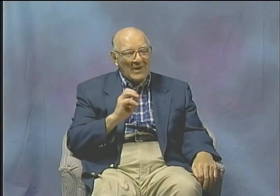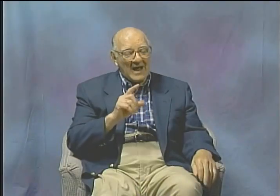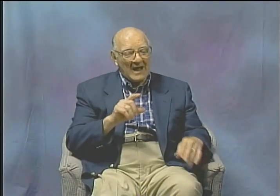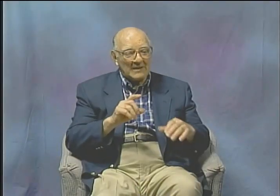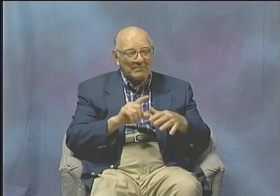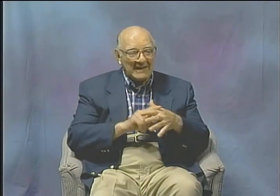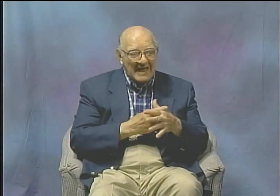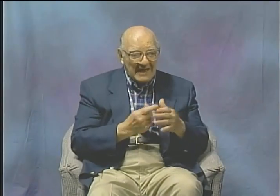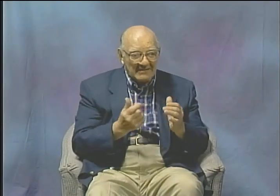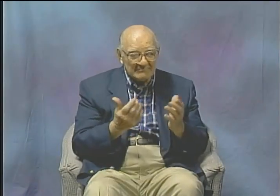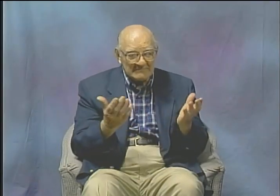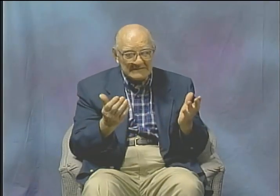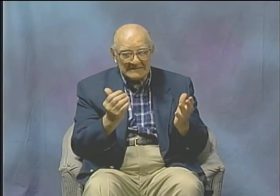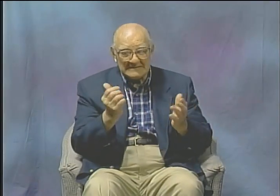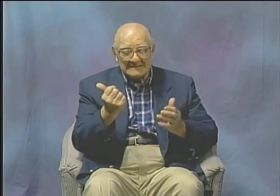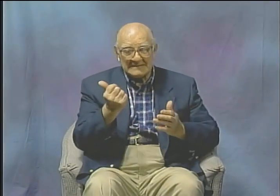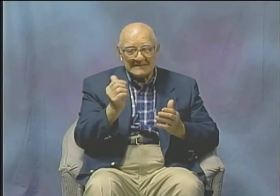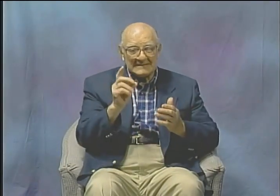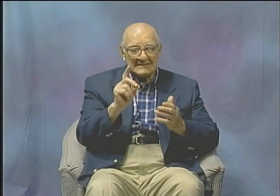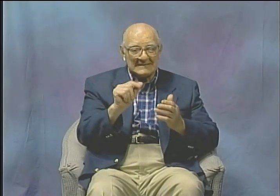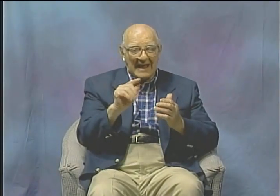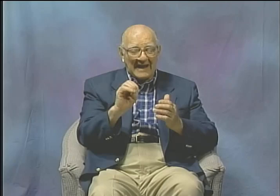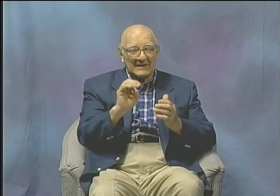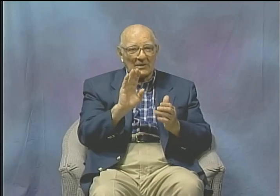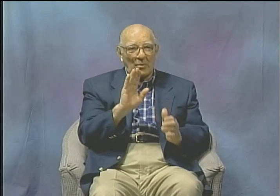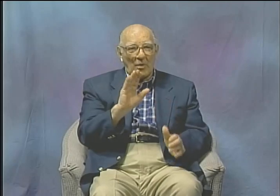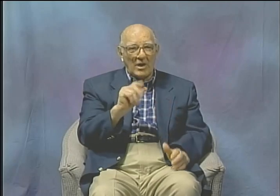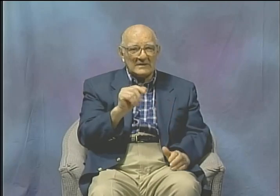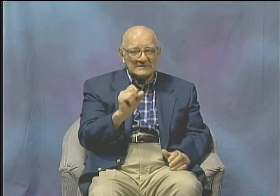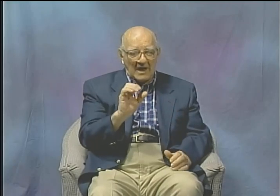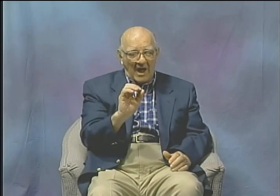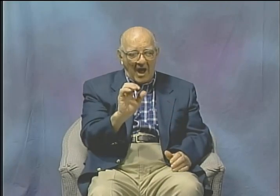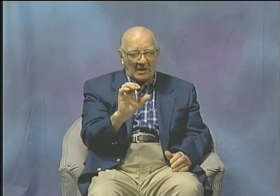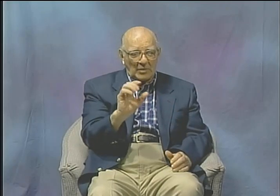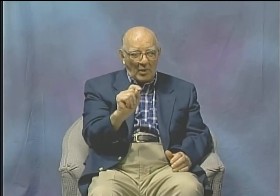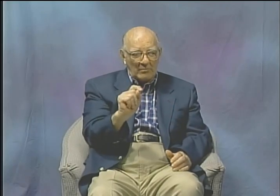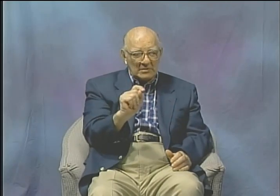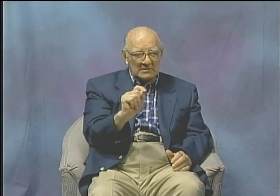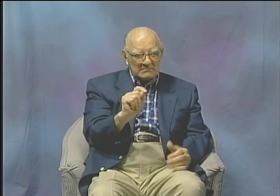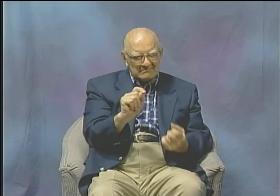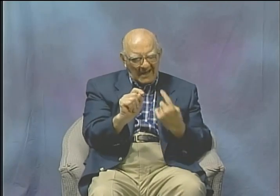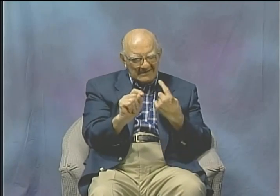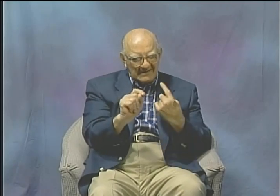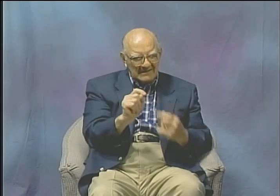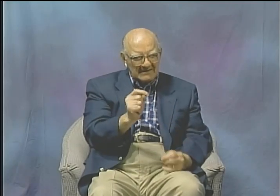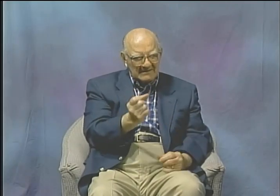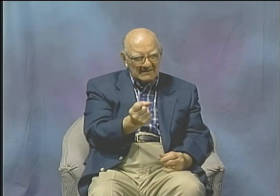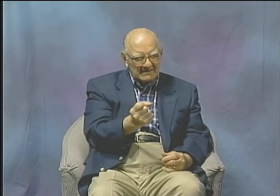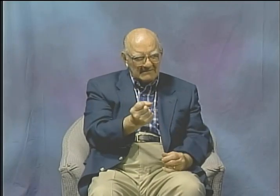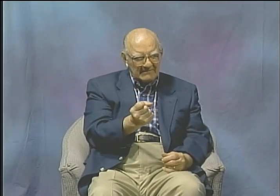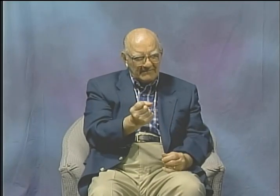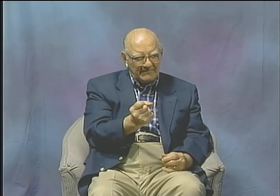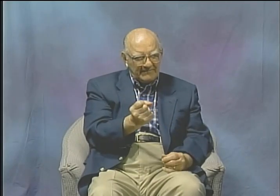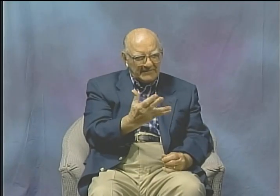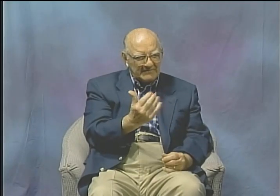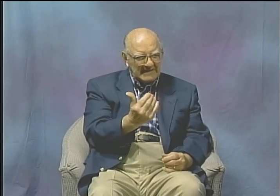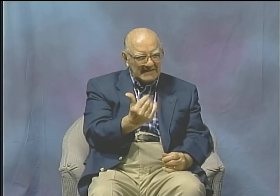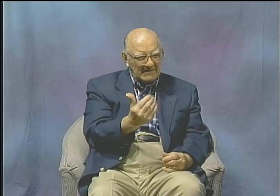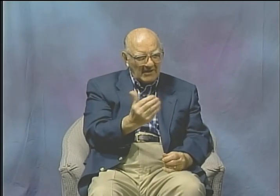Well, it began, the date was October, I think, 15th,